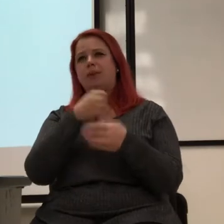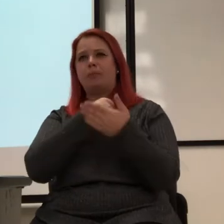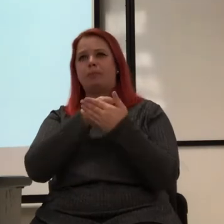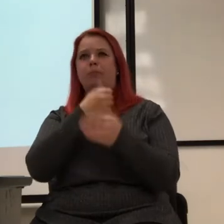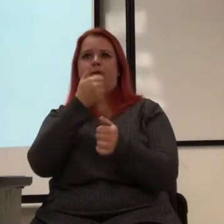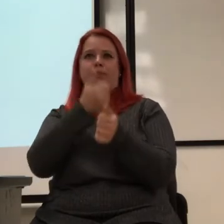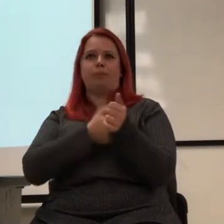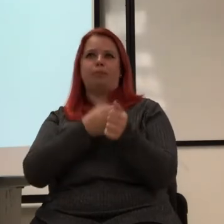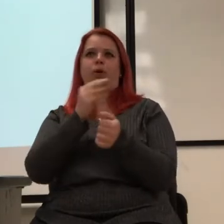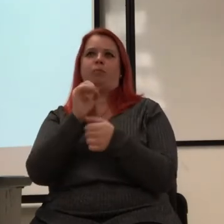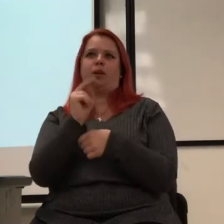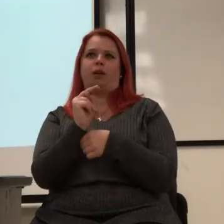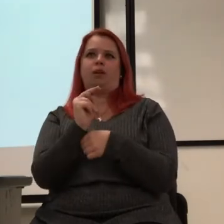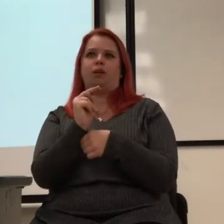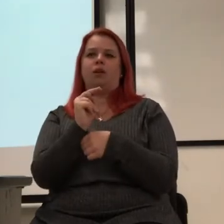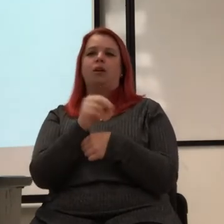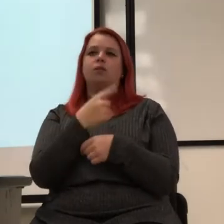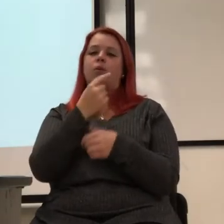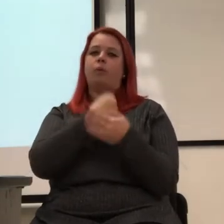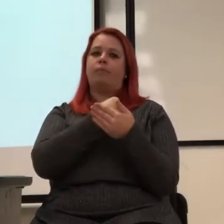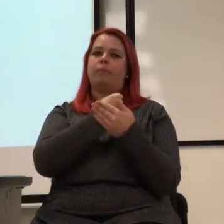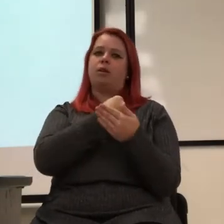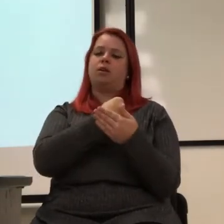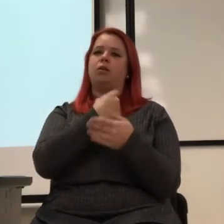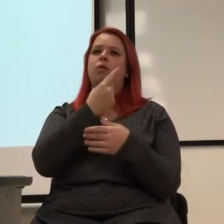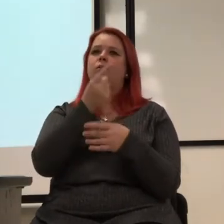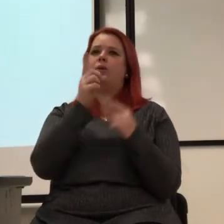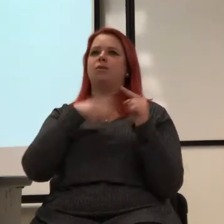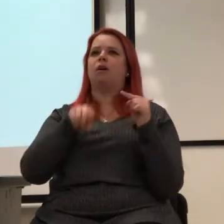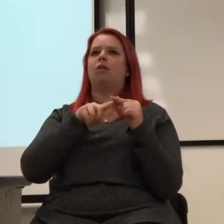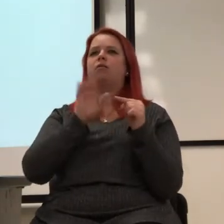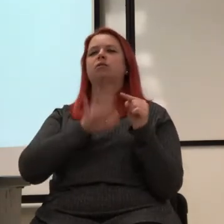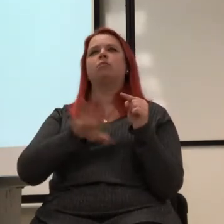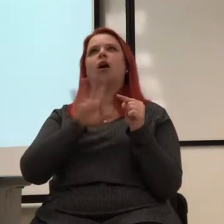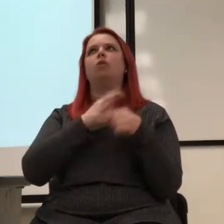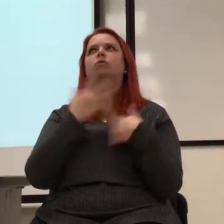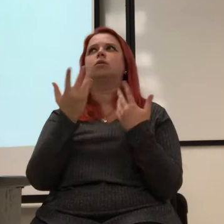beat, one cardiac cycle is about